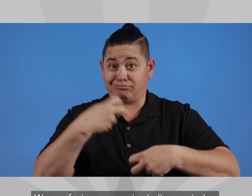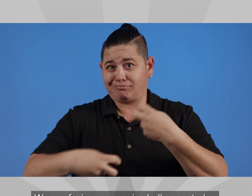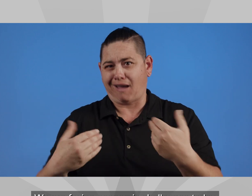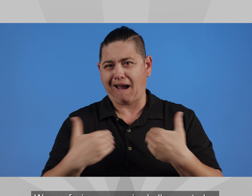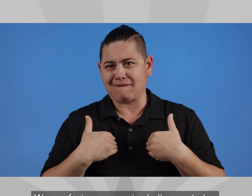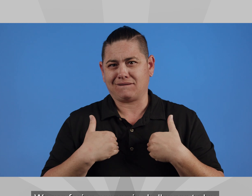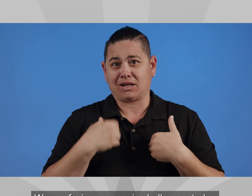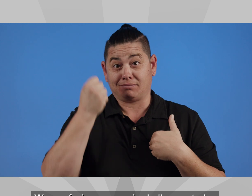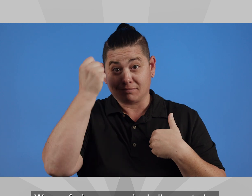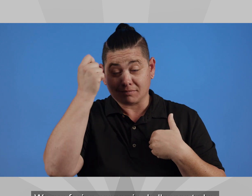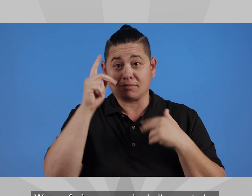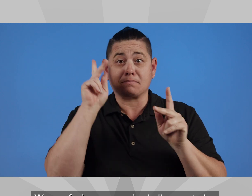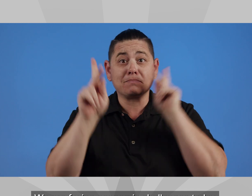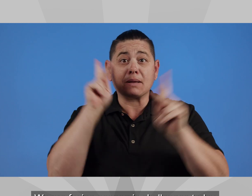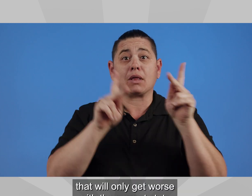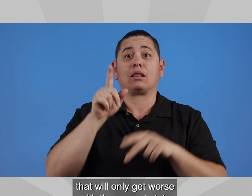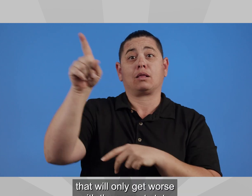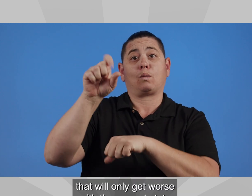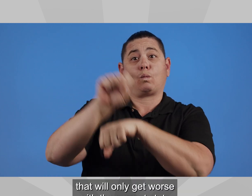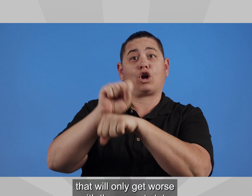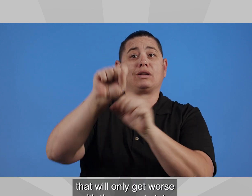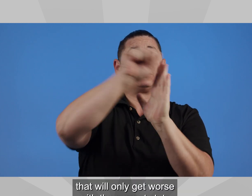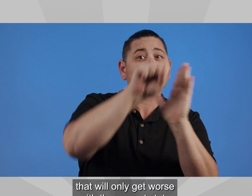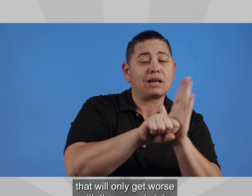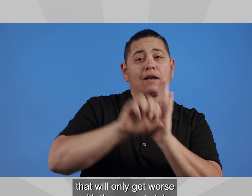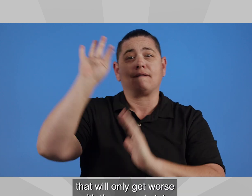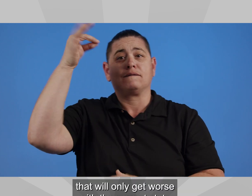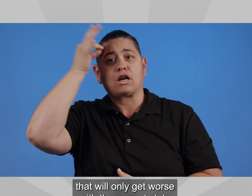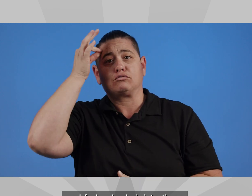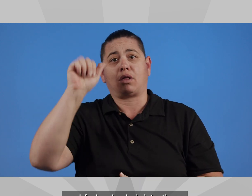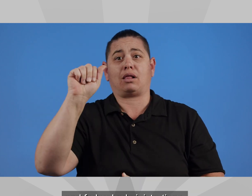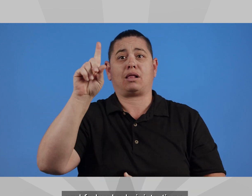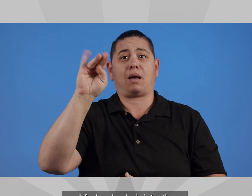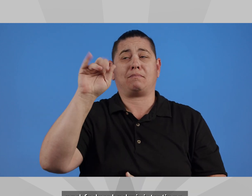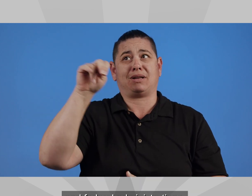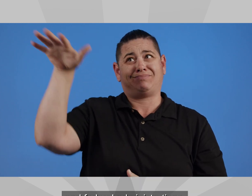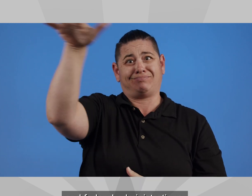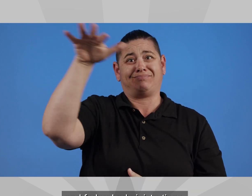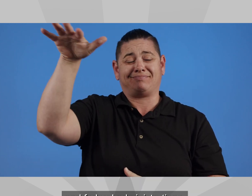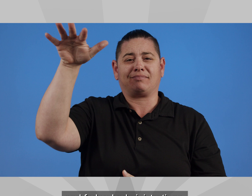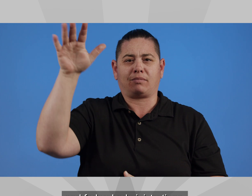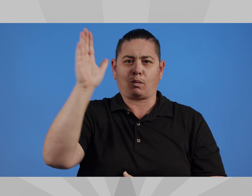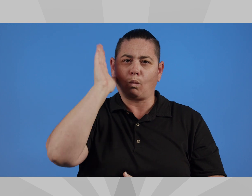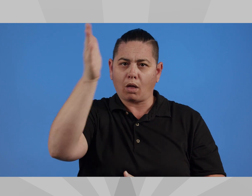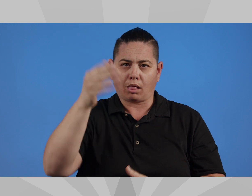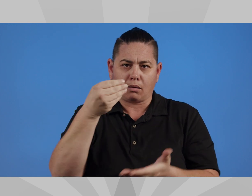We are facing economic challenges today that will only get worse with the current state and federal